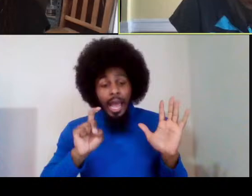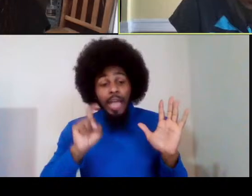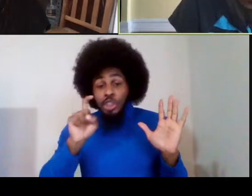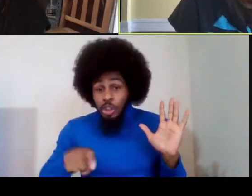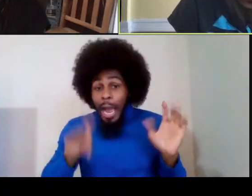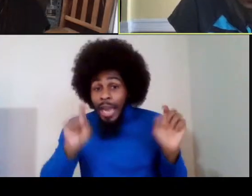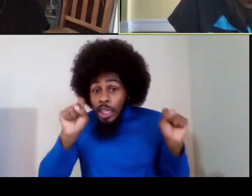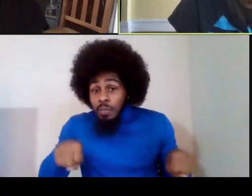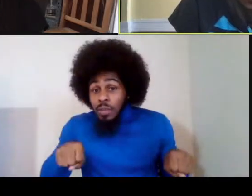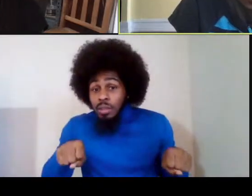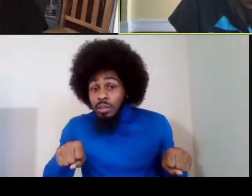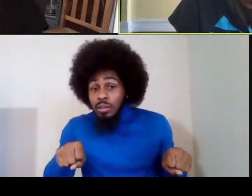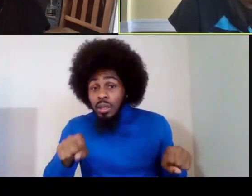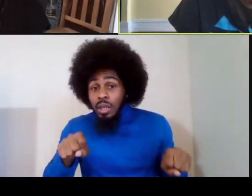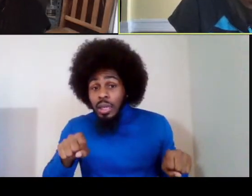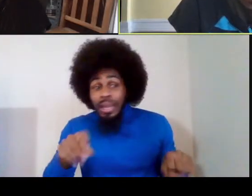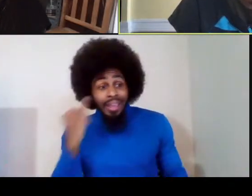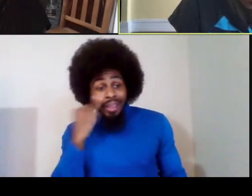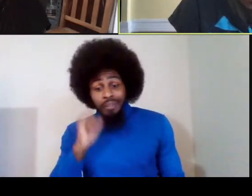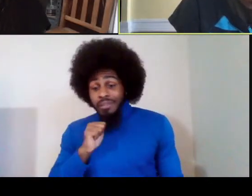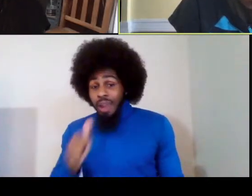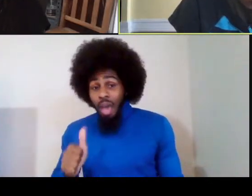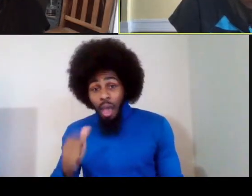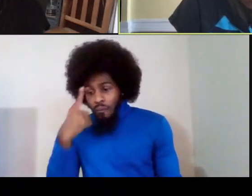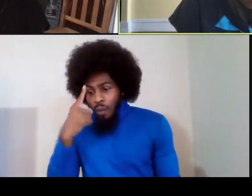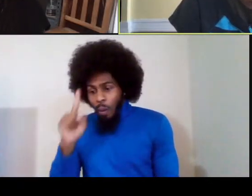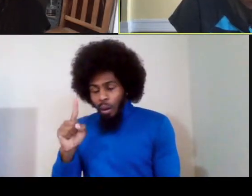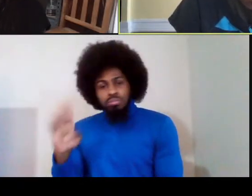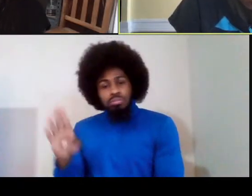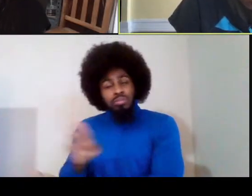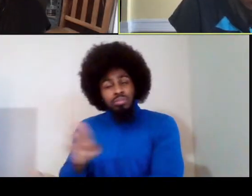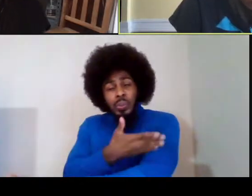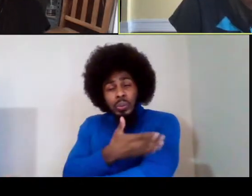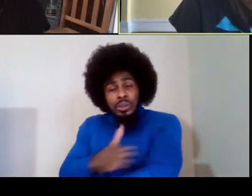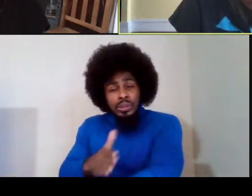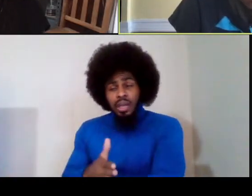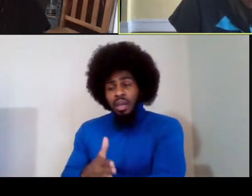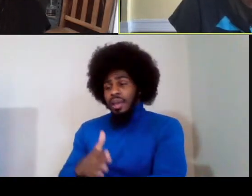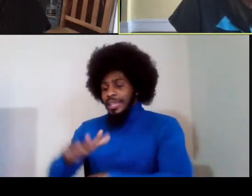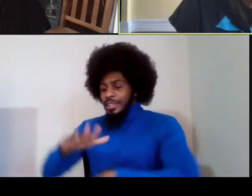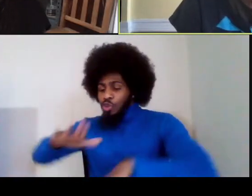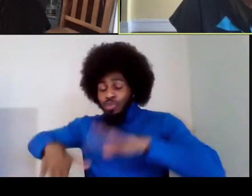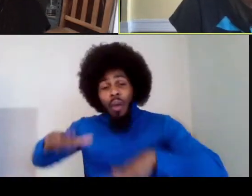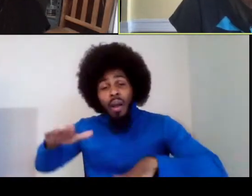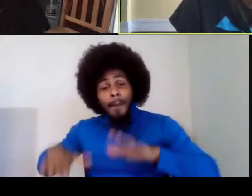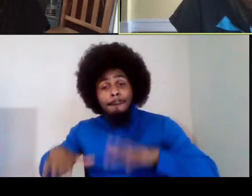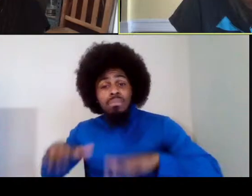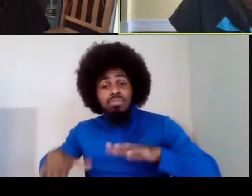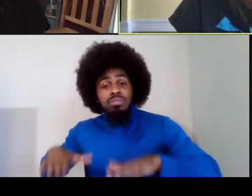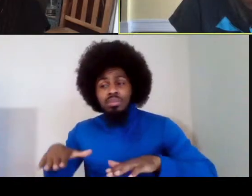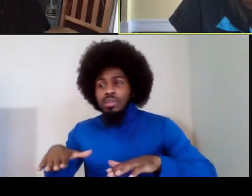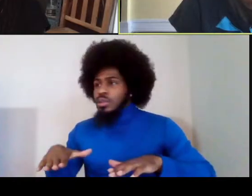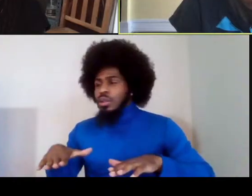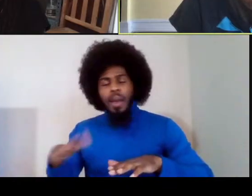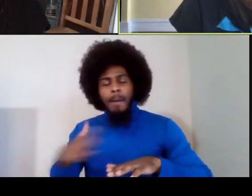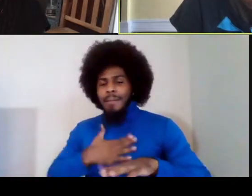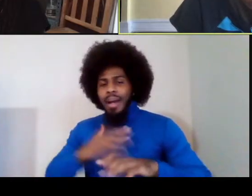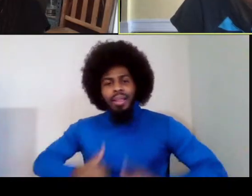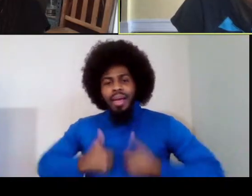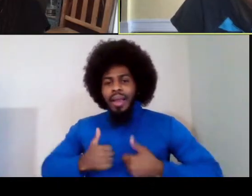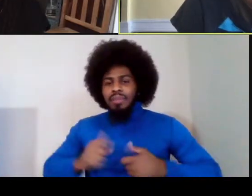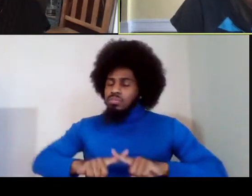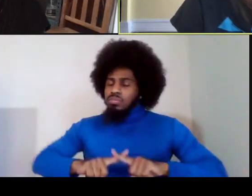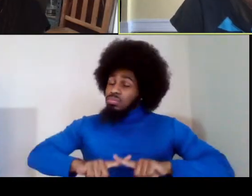drum. And, you know, San Francisco is not Oakland, and I'm from Frisco. You know, we